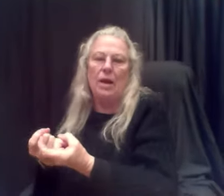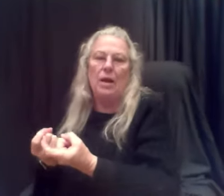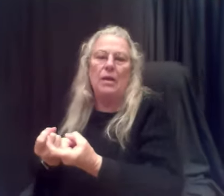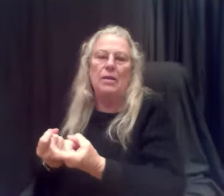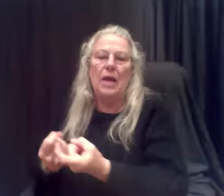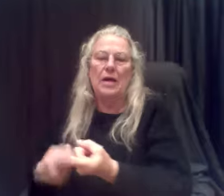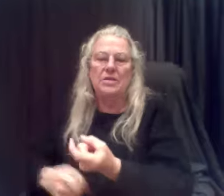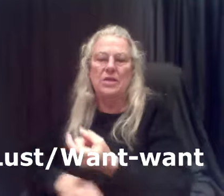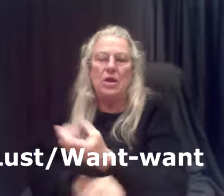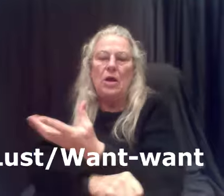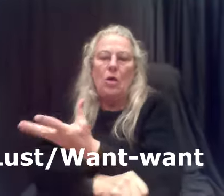Lust,